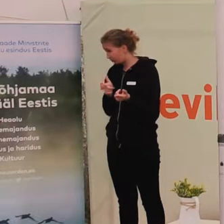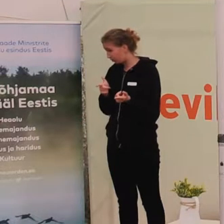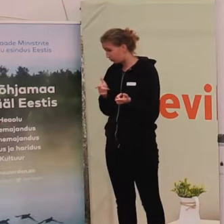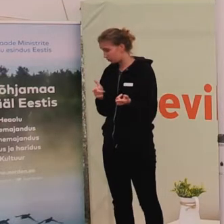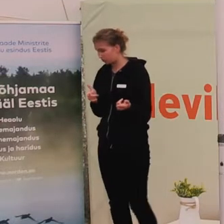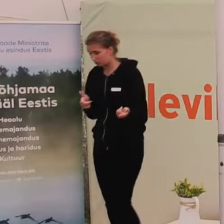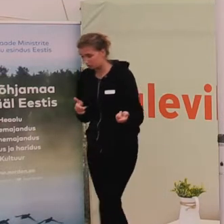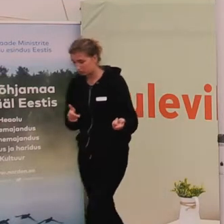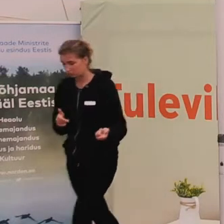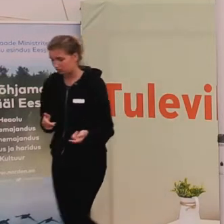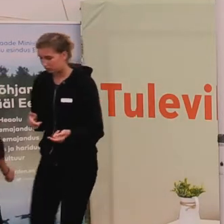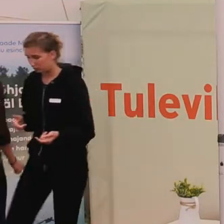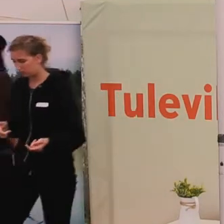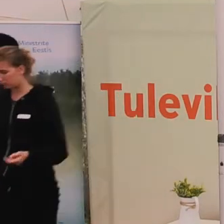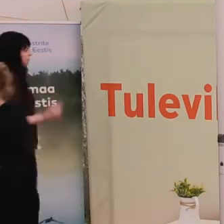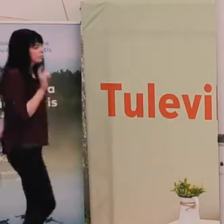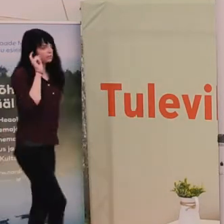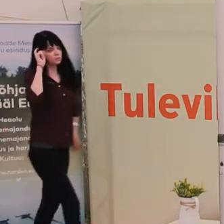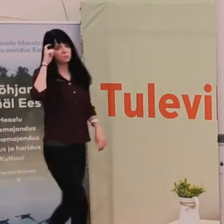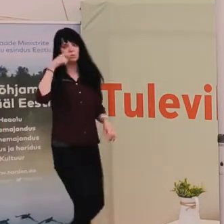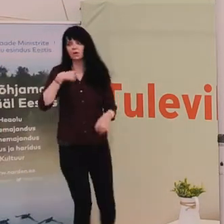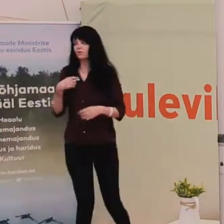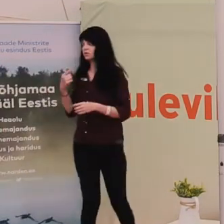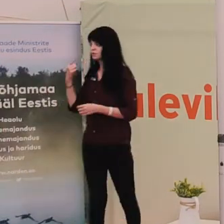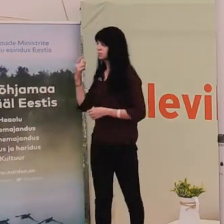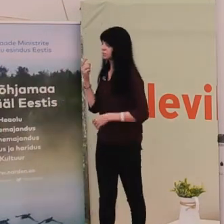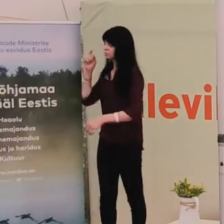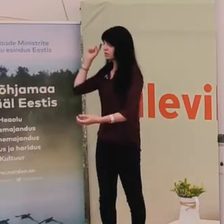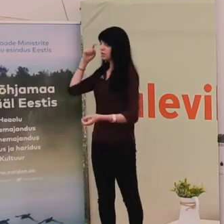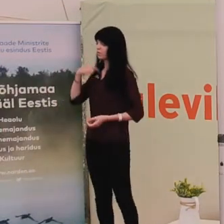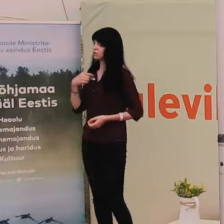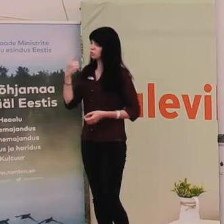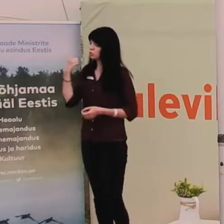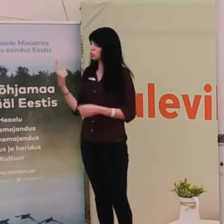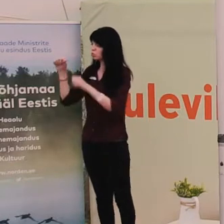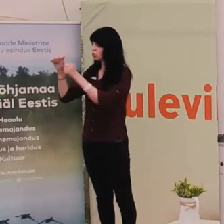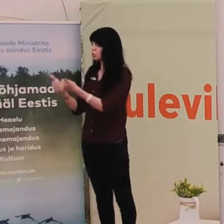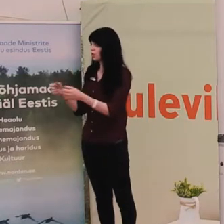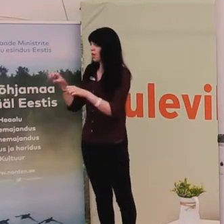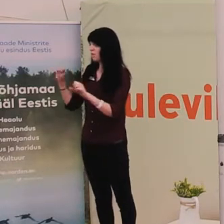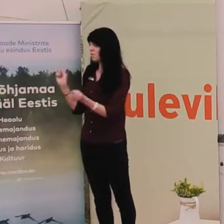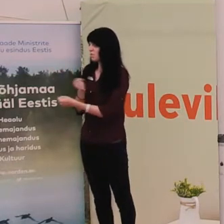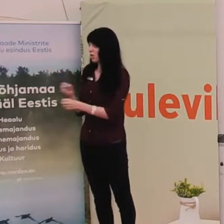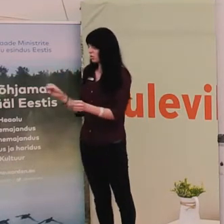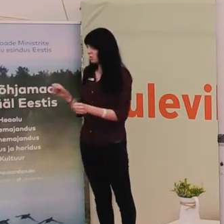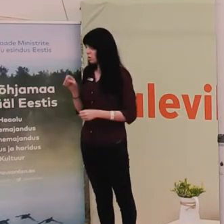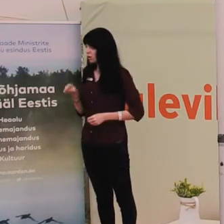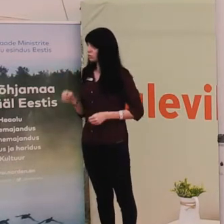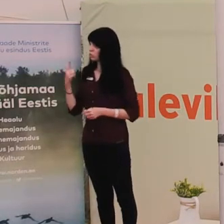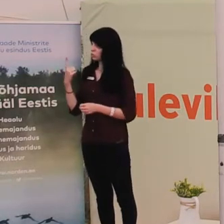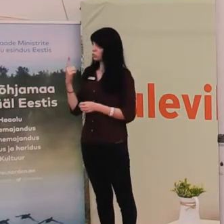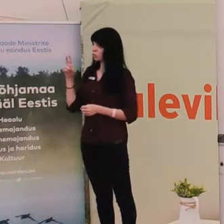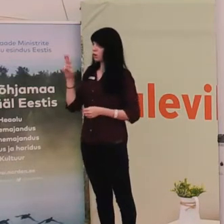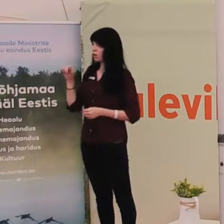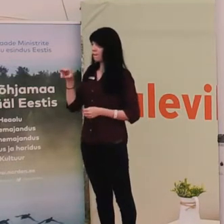think it's hard to speak about one model that we have. I mean, it's not like we have one constructed model which is called capitalism, which